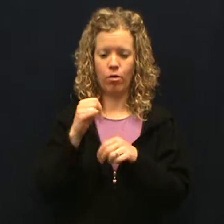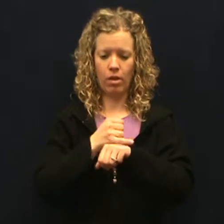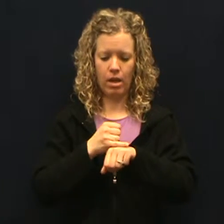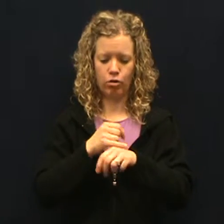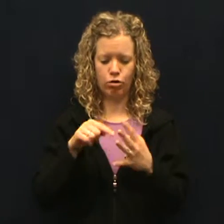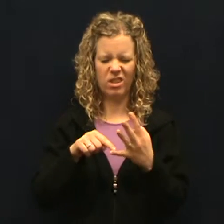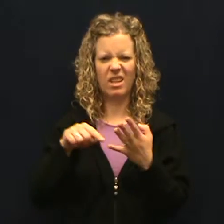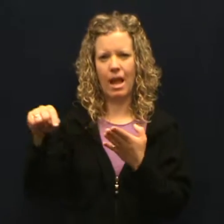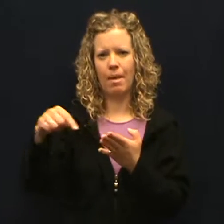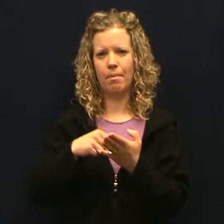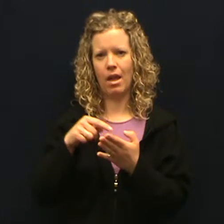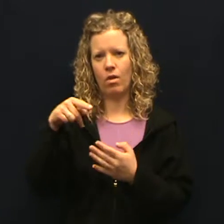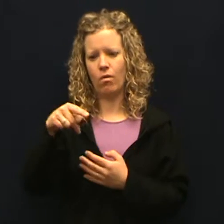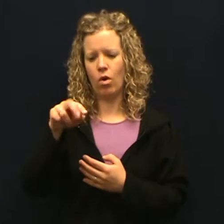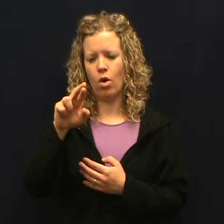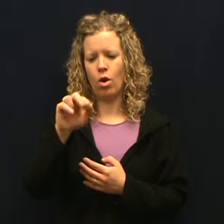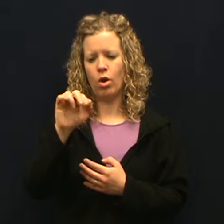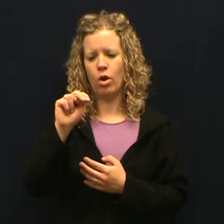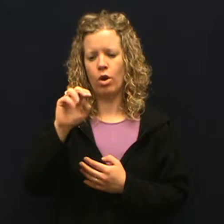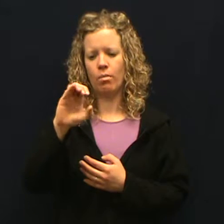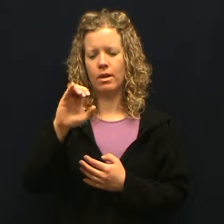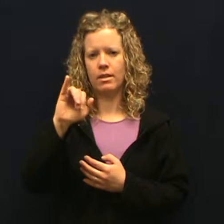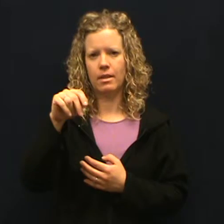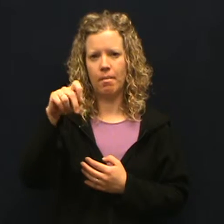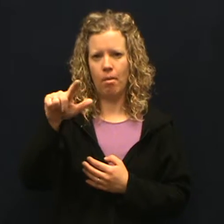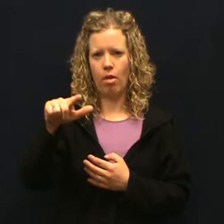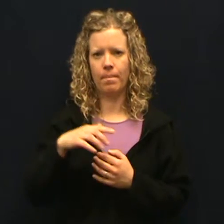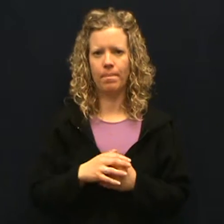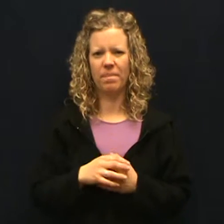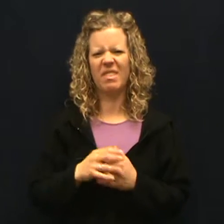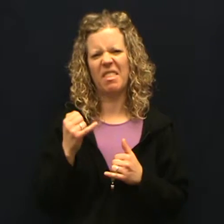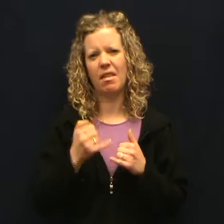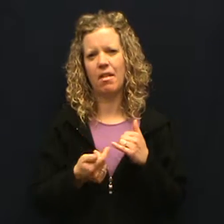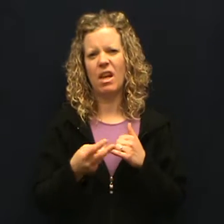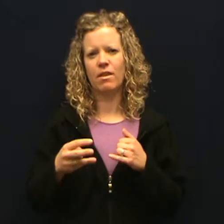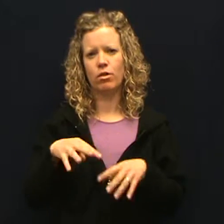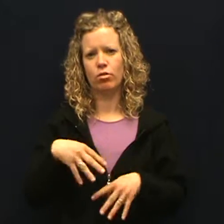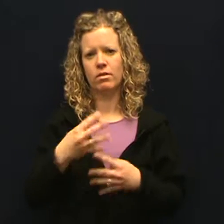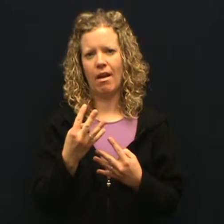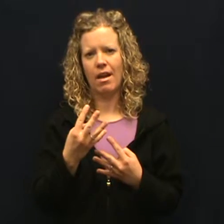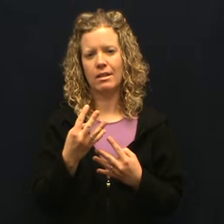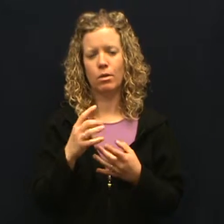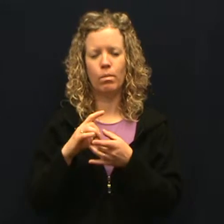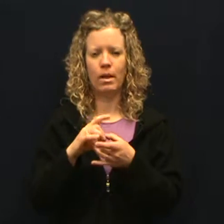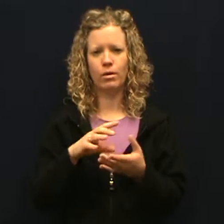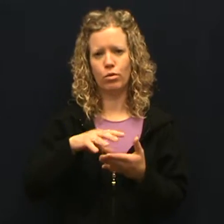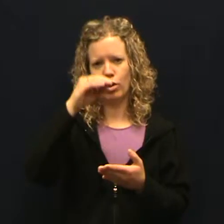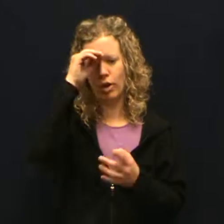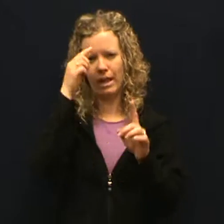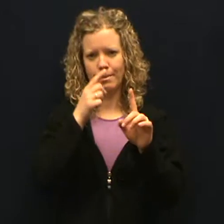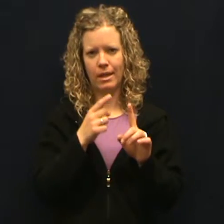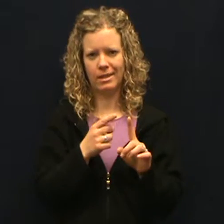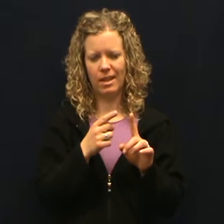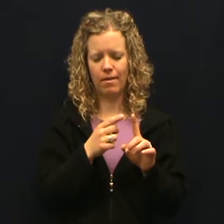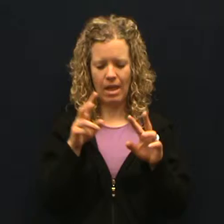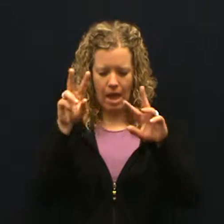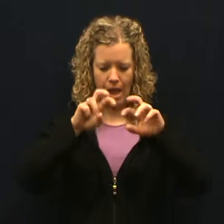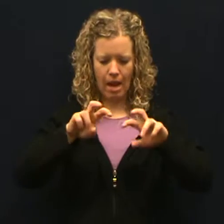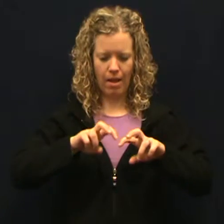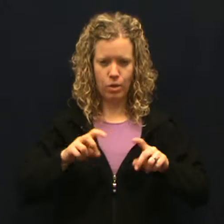So the final slides for this learning objective are just going to look at what happens in each of those 4 events. So first, we establish